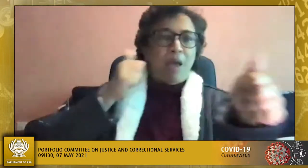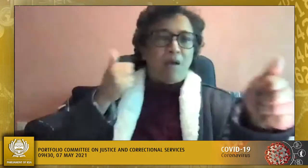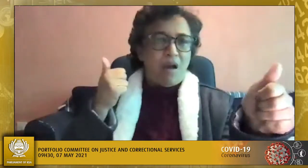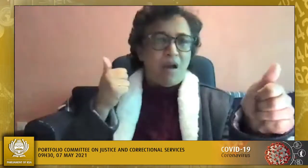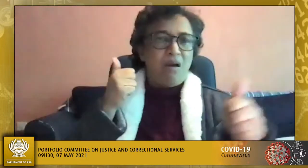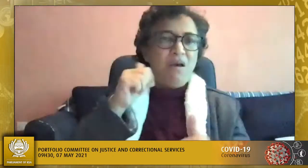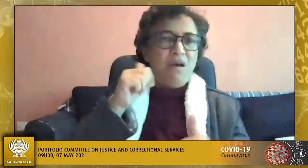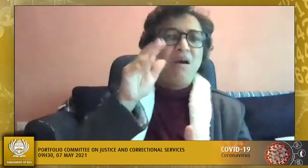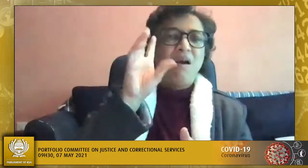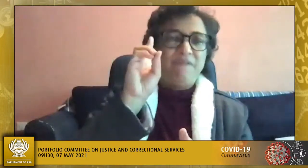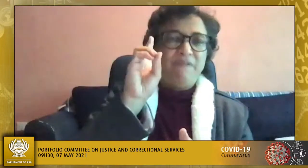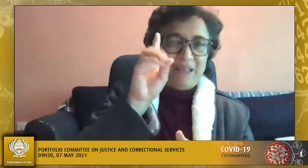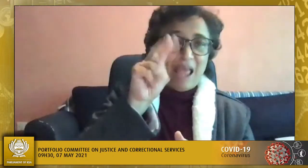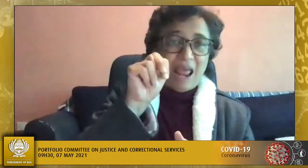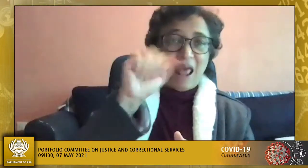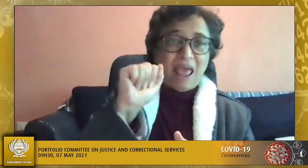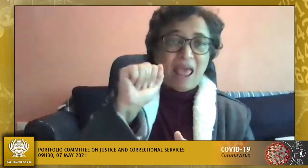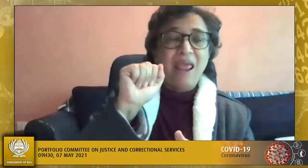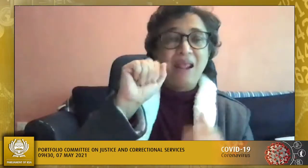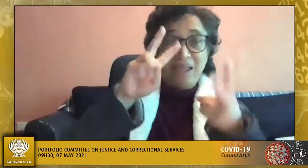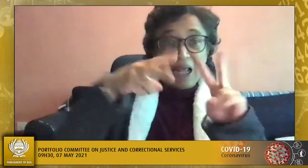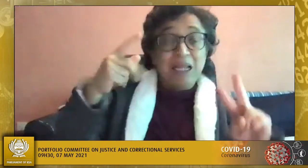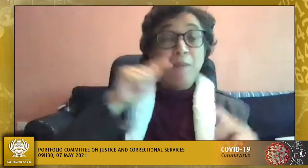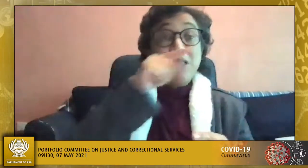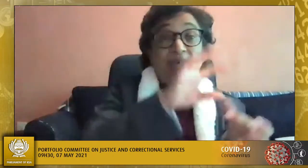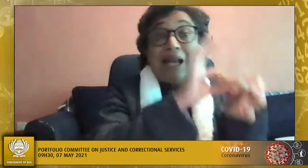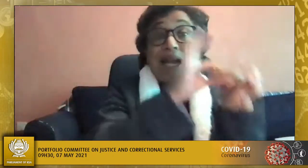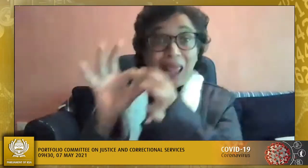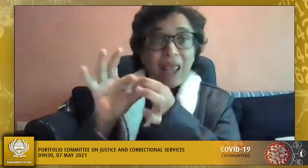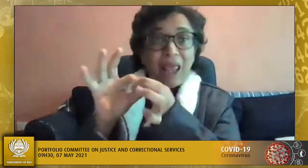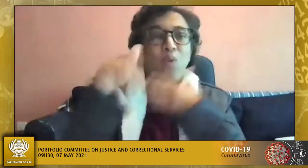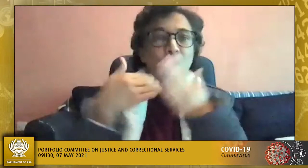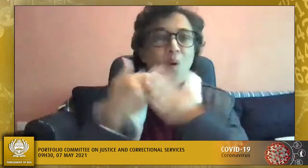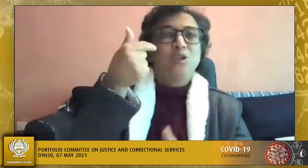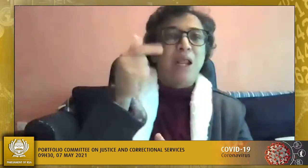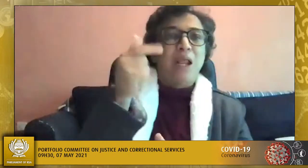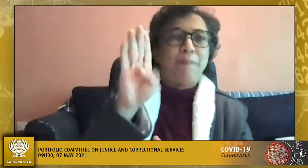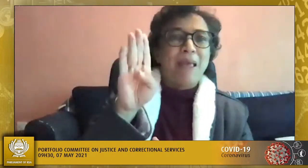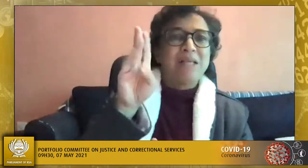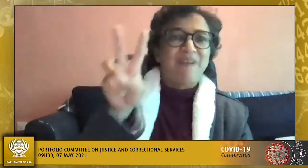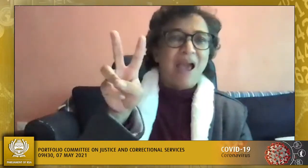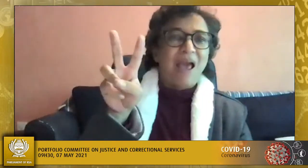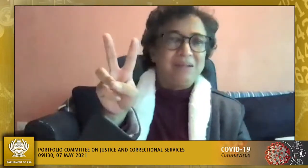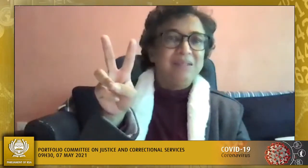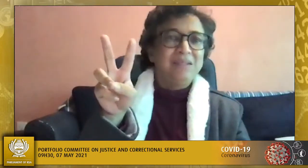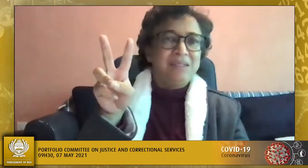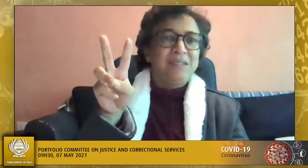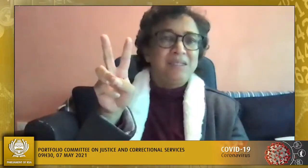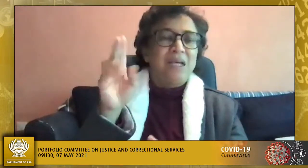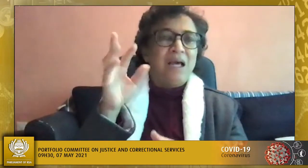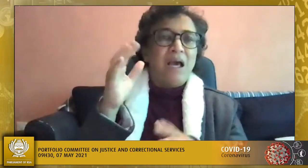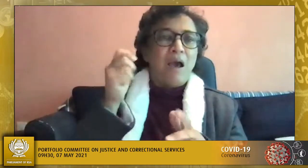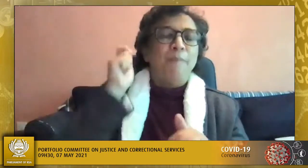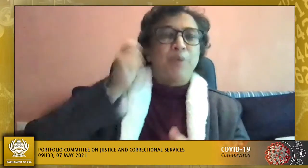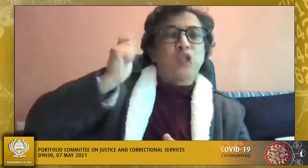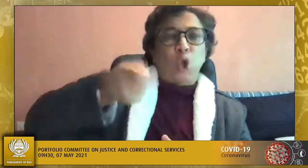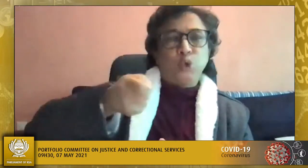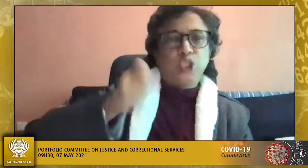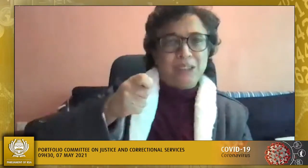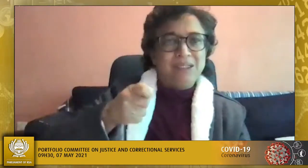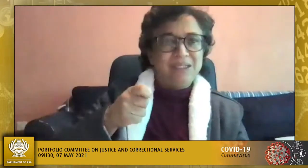the mpa doing to assist to reduce the backlog of the DNA testing because that links to most of the